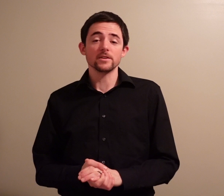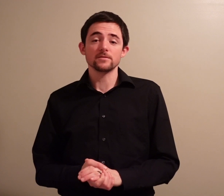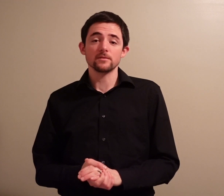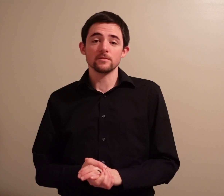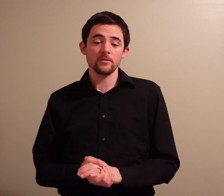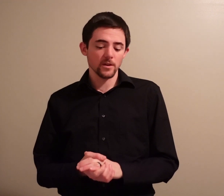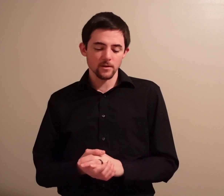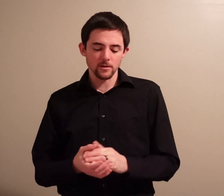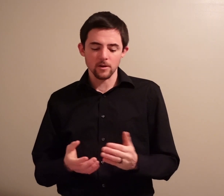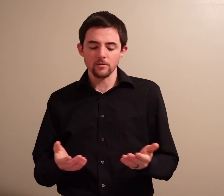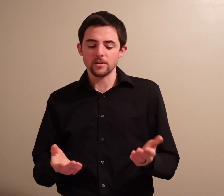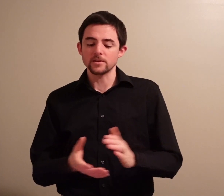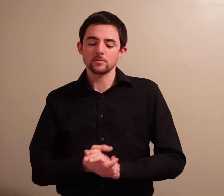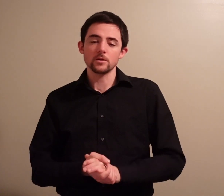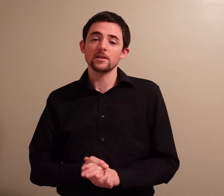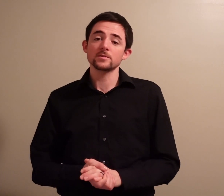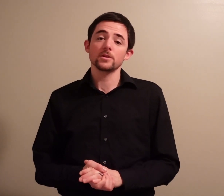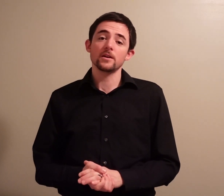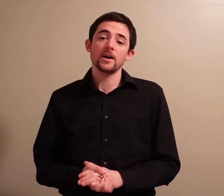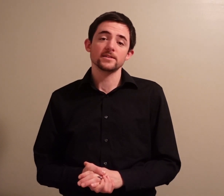this word list with you guys and